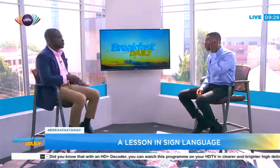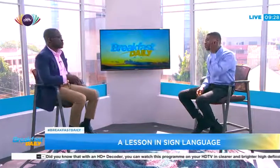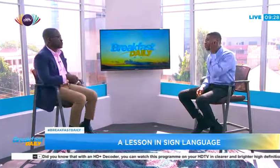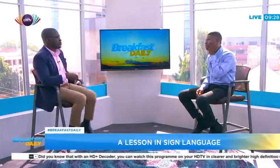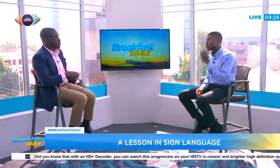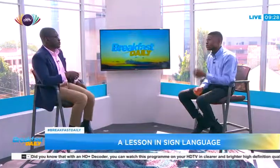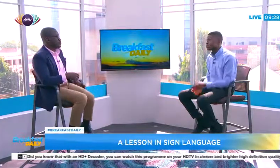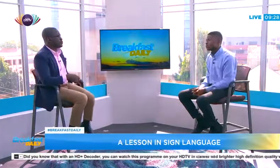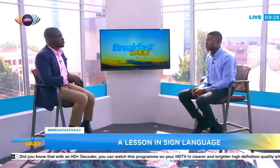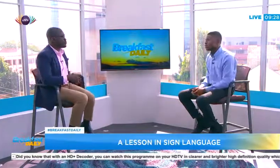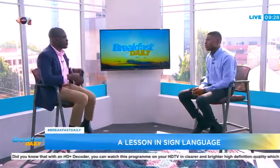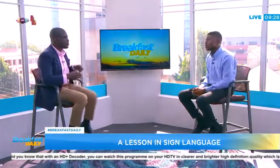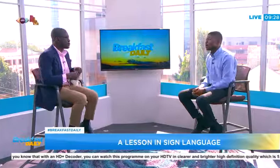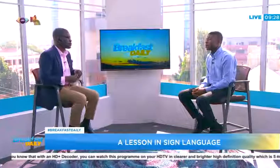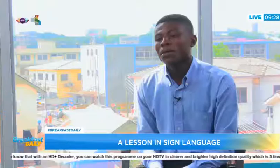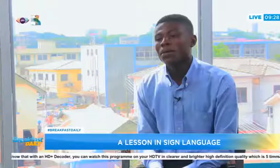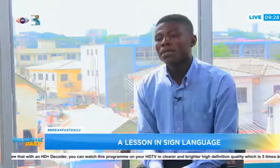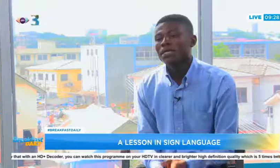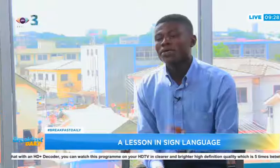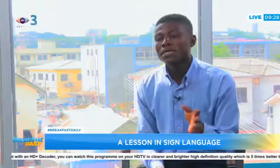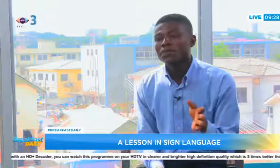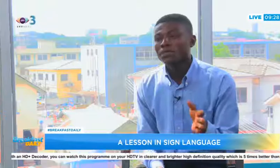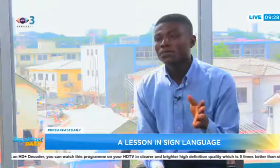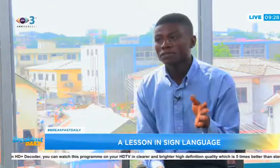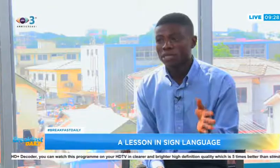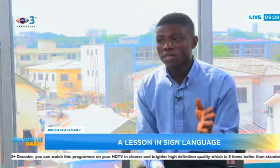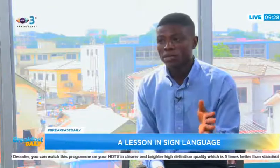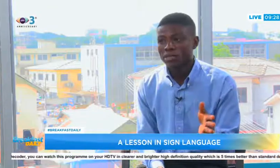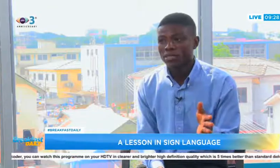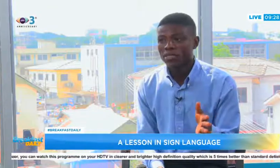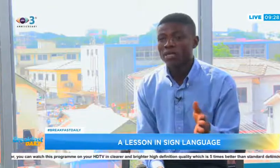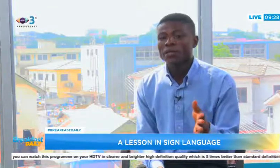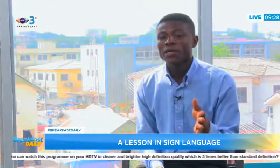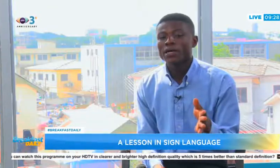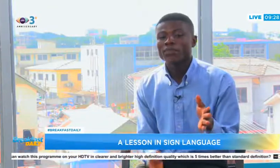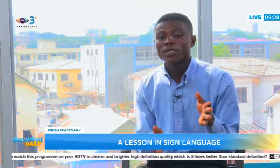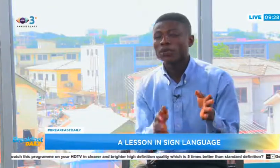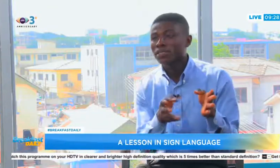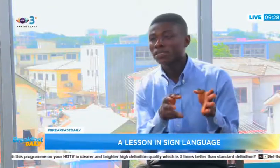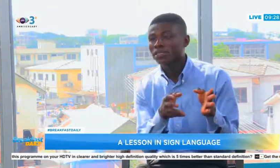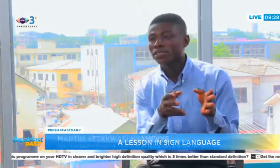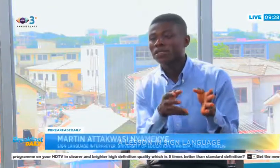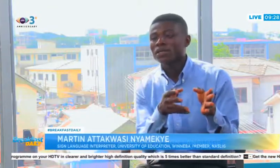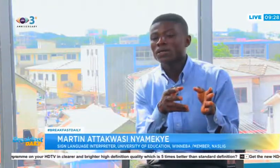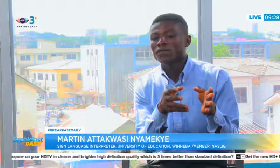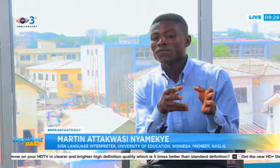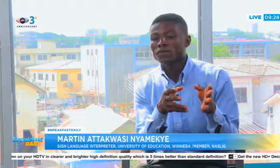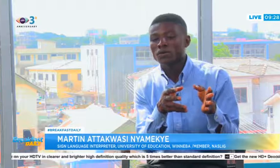of Education, Winneba, the Department of Special Education, Okay. we have a unit for